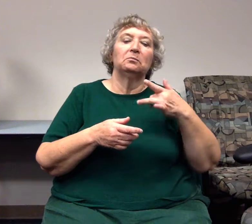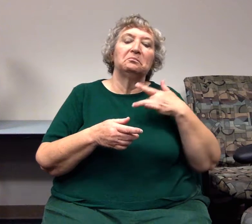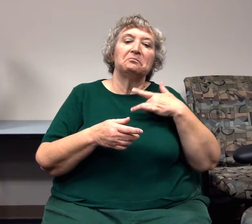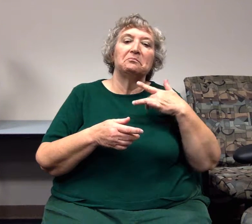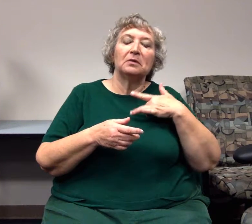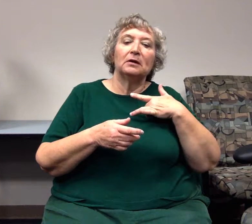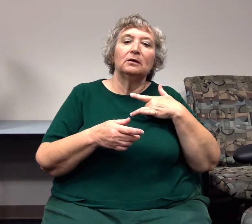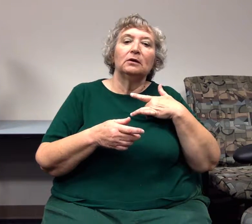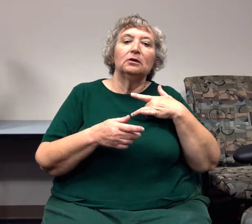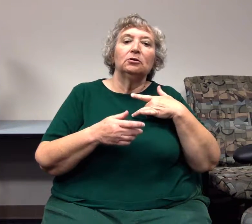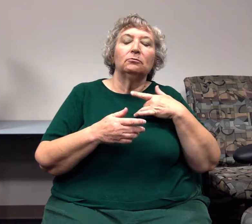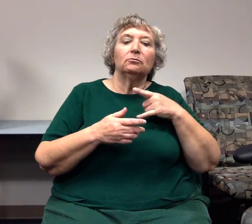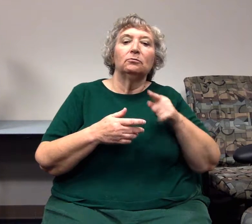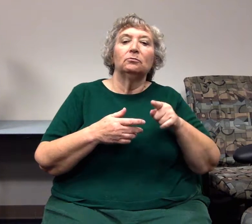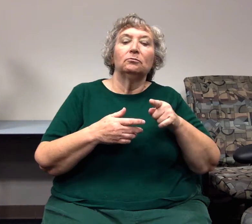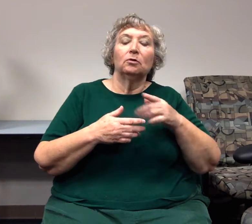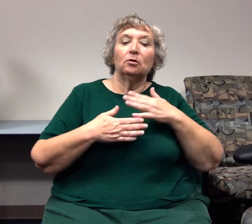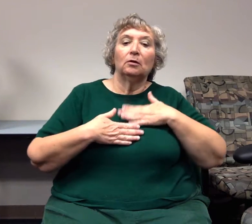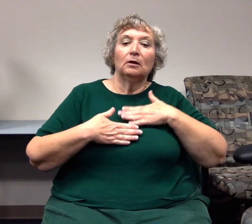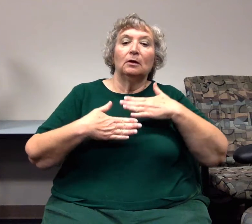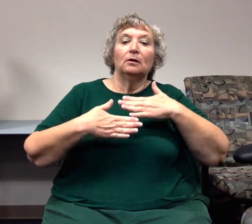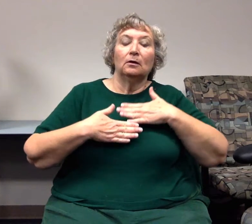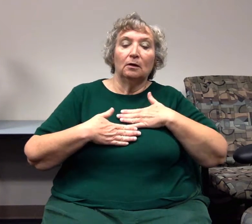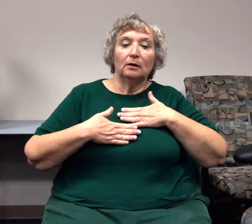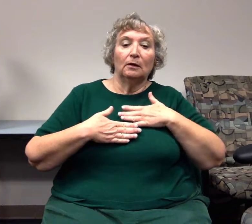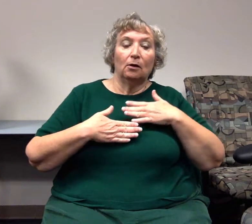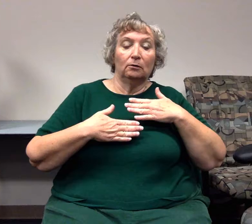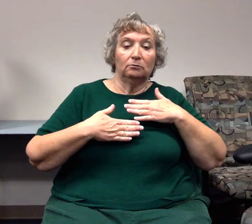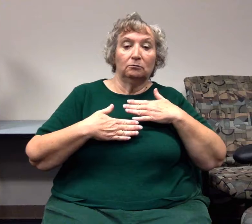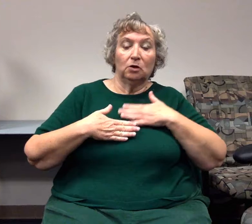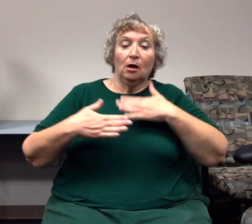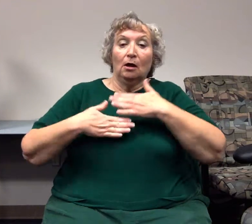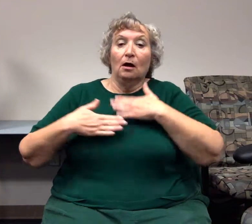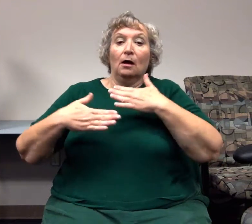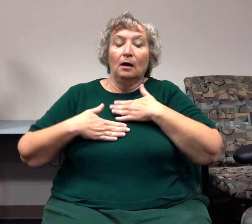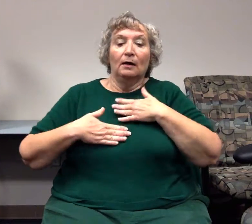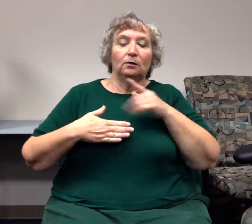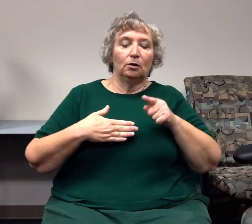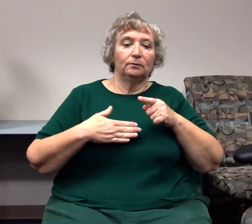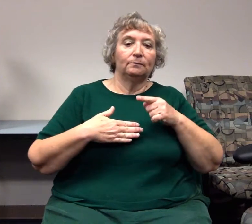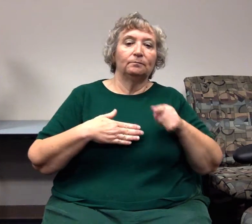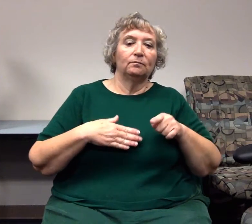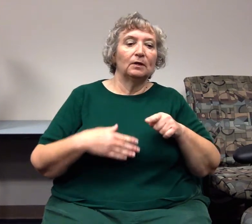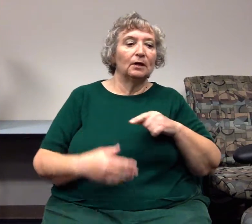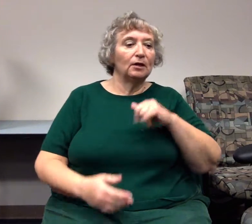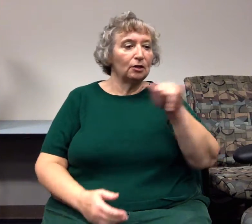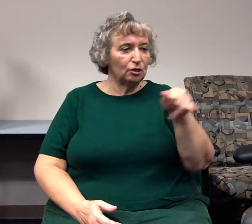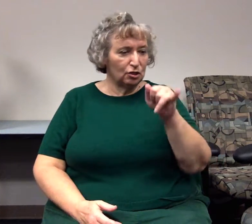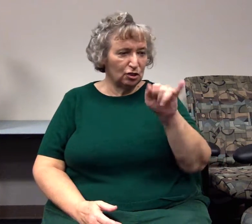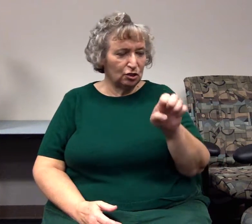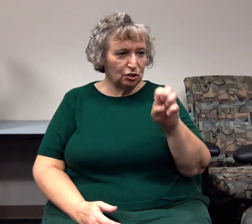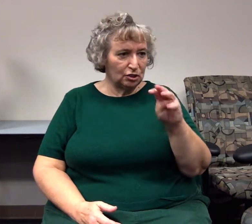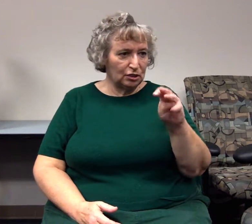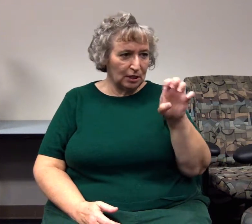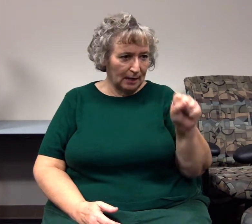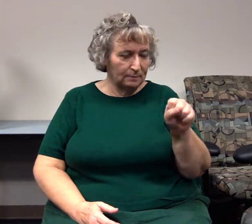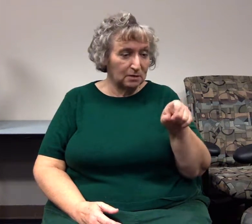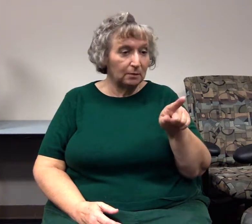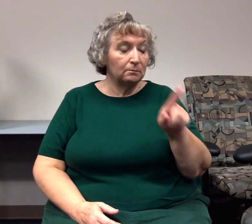out. Right? So with your partners, James, make sure you're working with Shirley. And with our partners, then we will